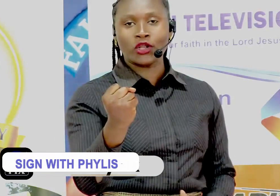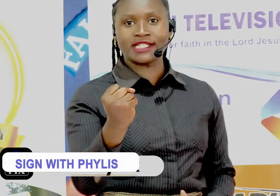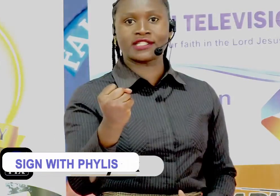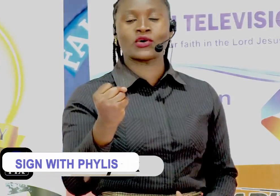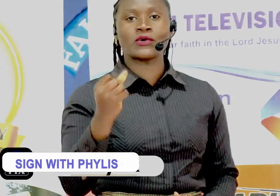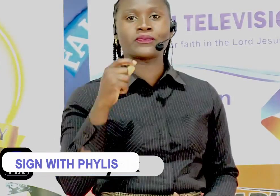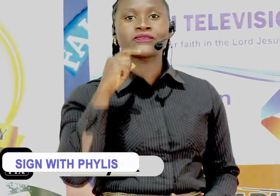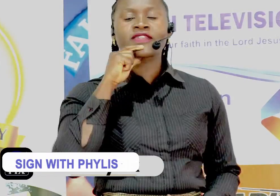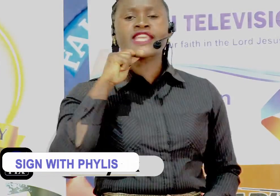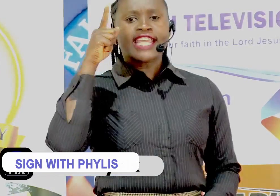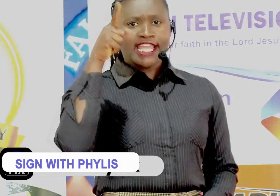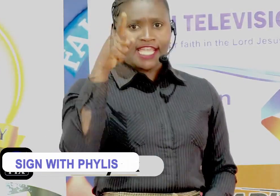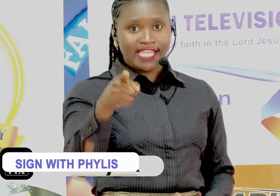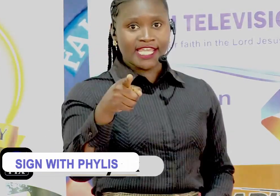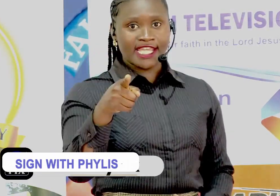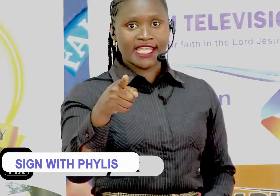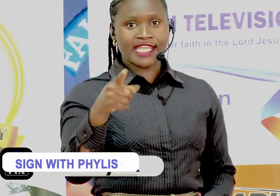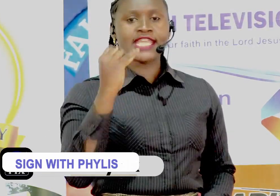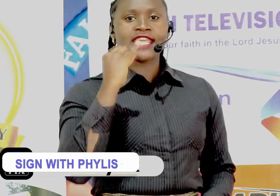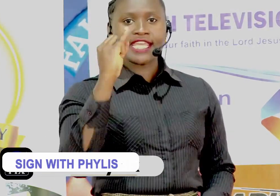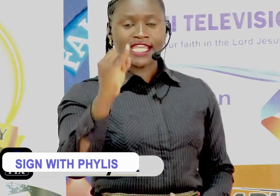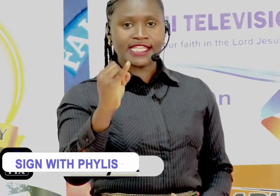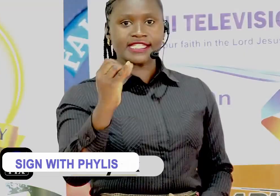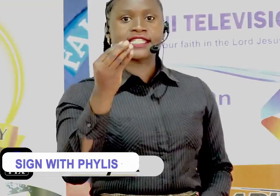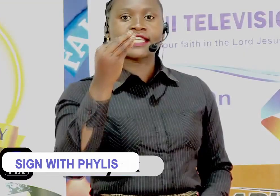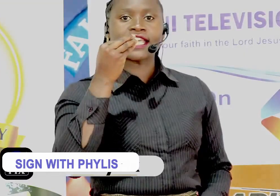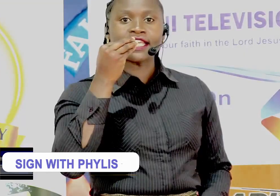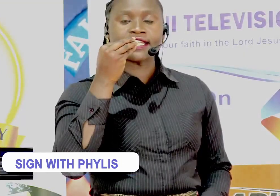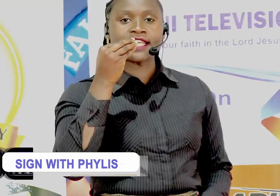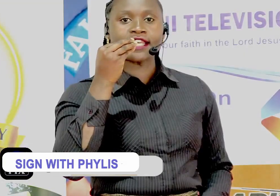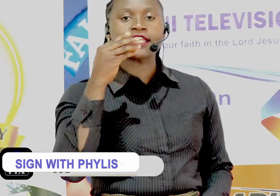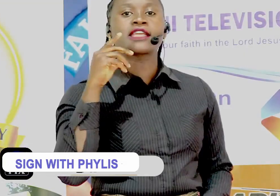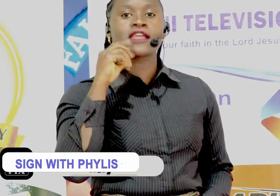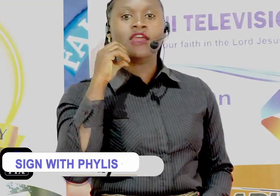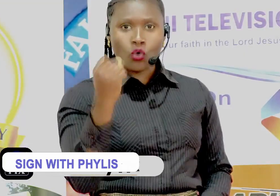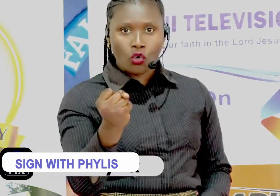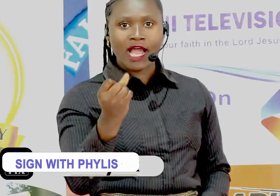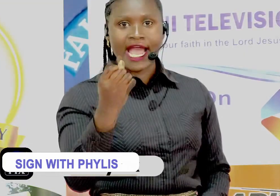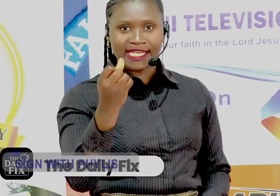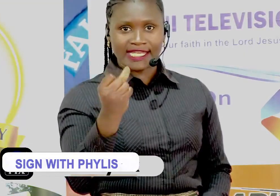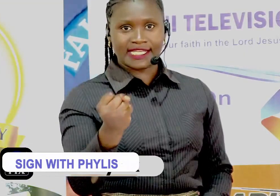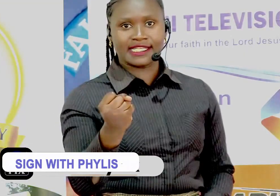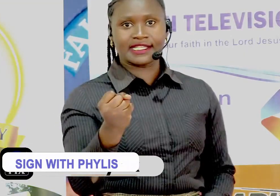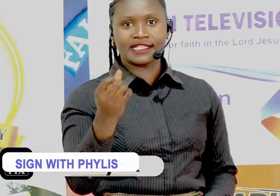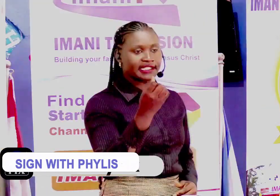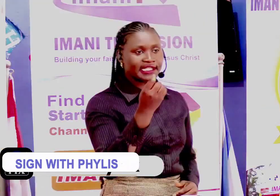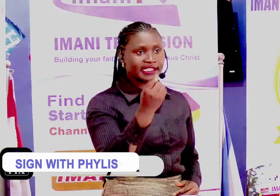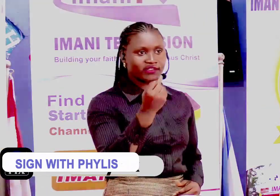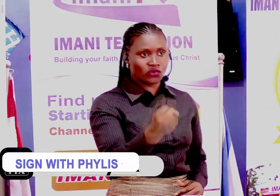So he is eating ugali. This is